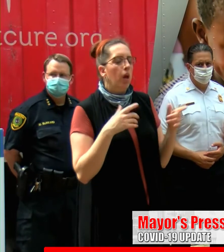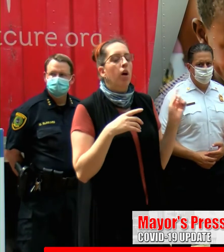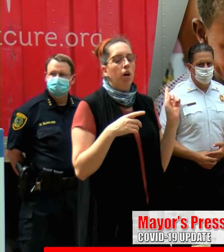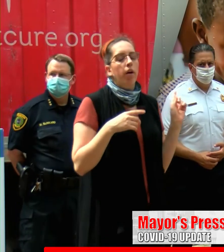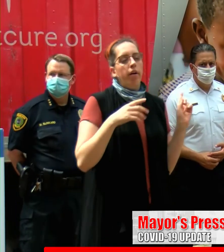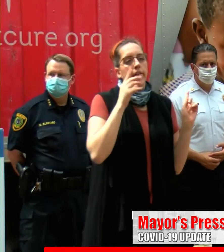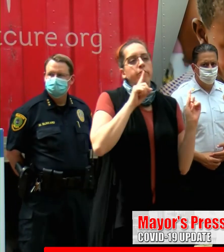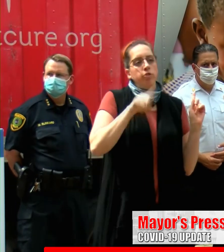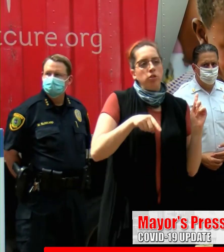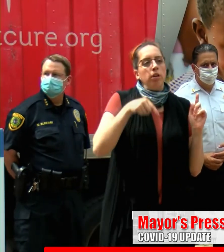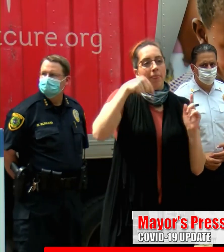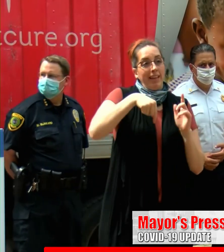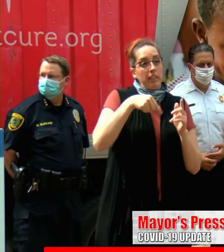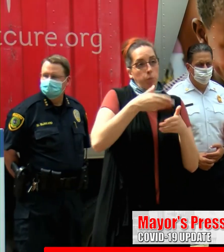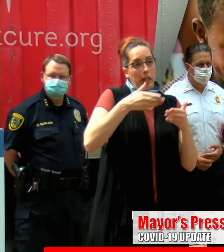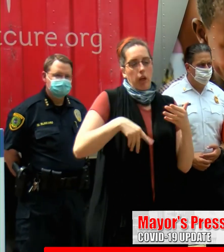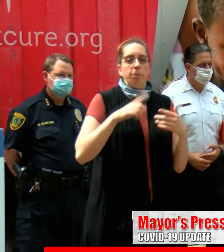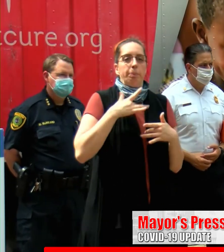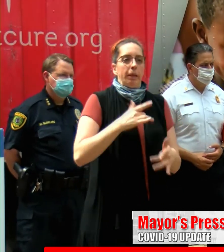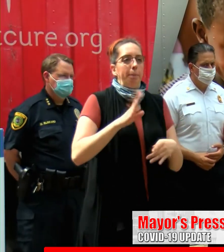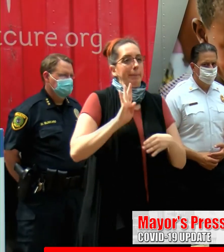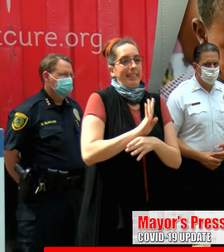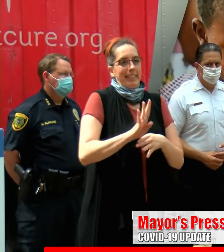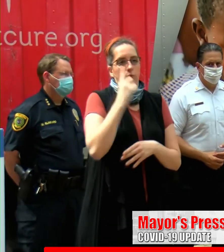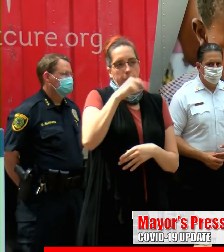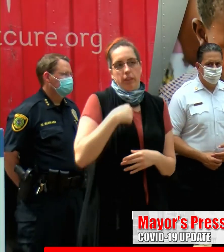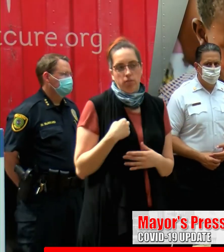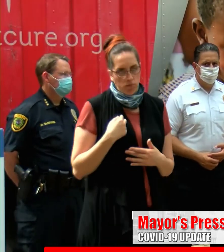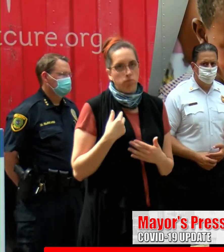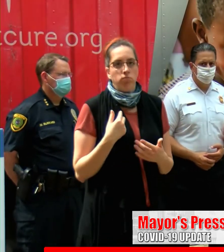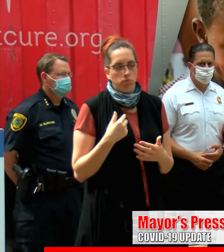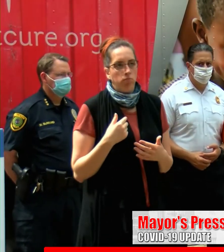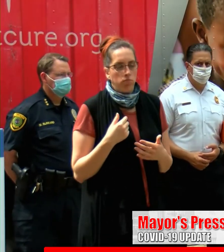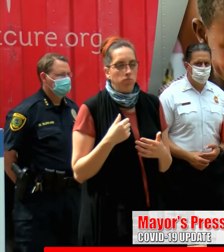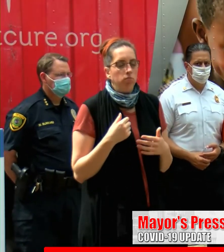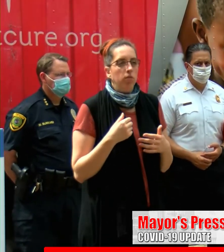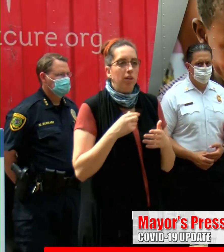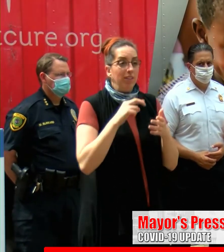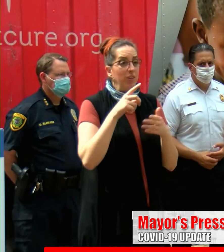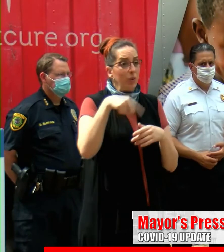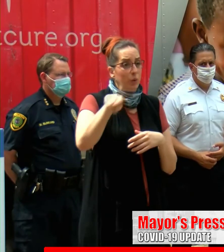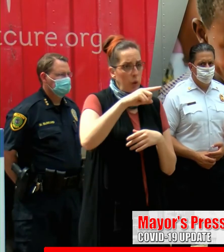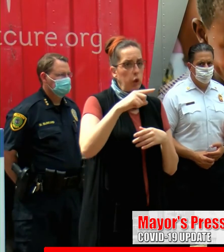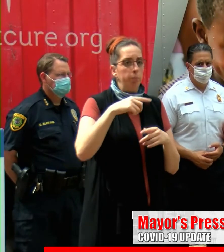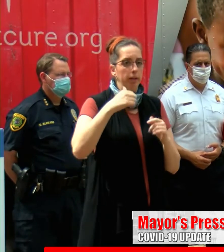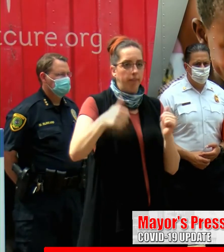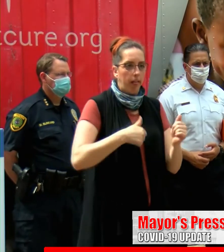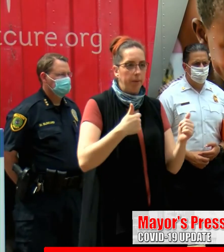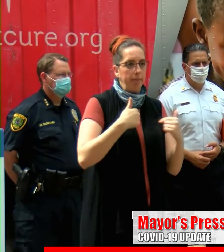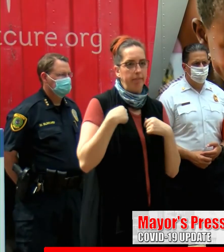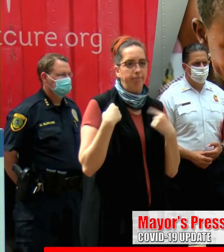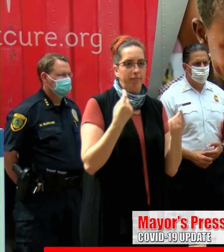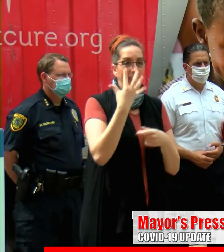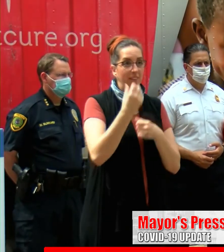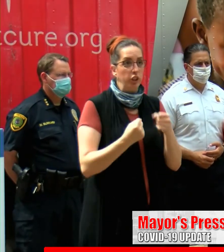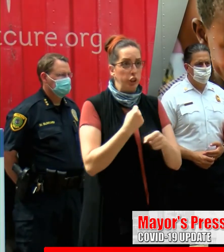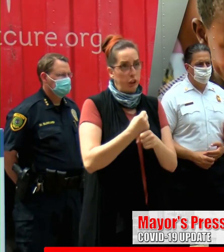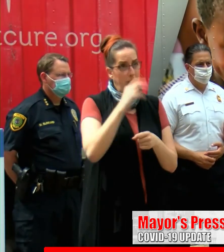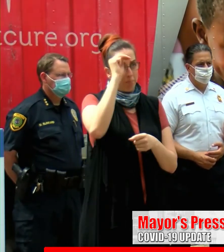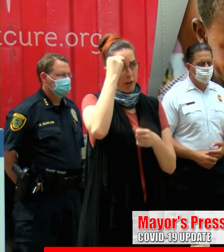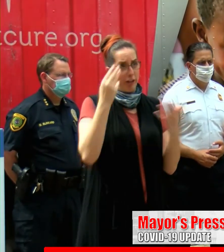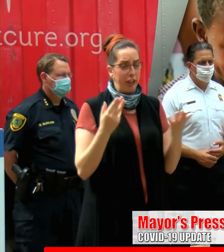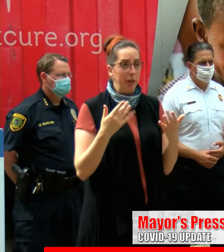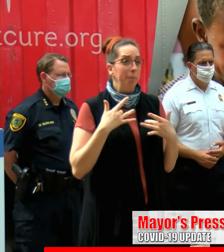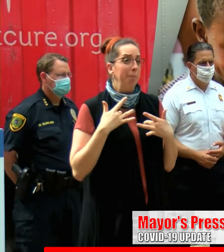would be one of the busiest weekends for me. For those of you who have been following me for 5 years since I've been mayor, you know on